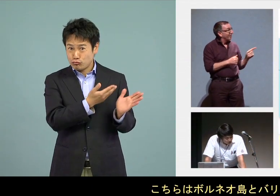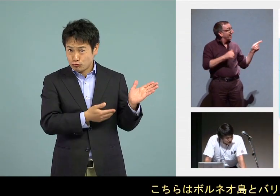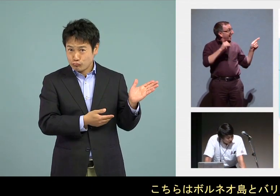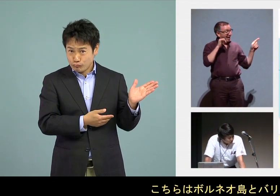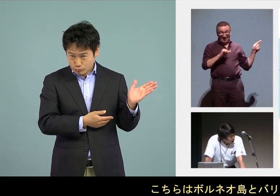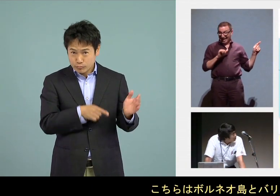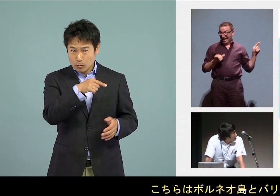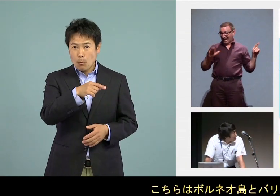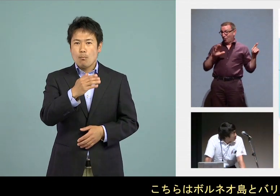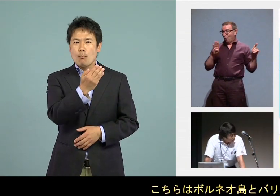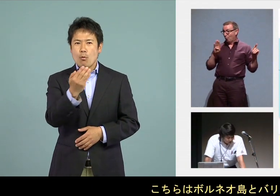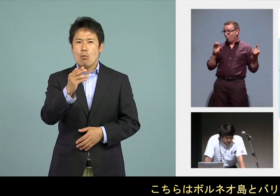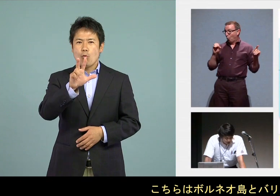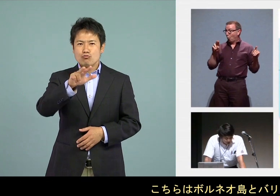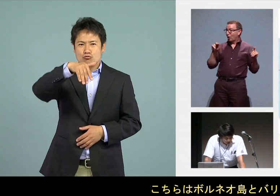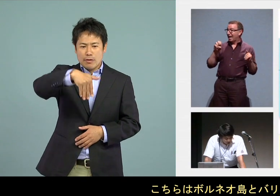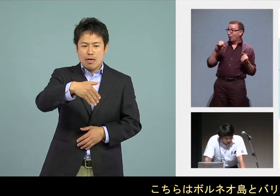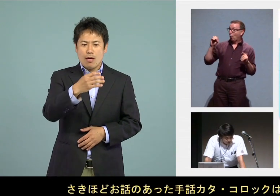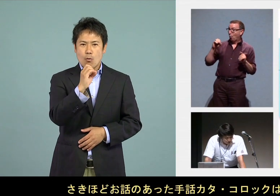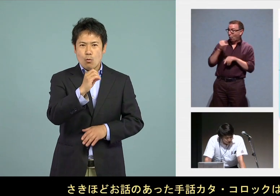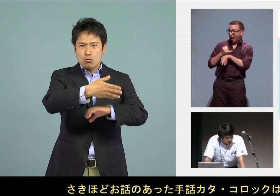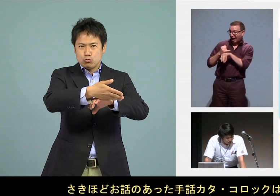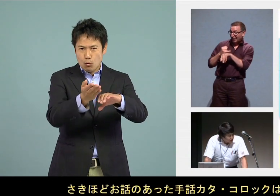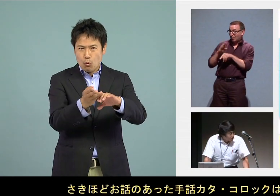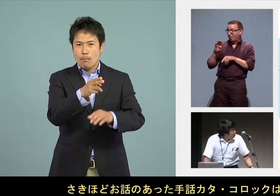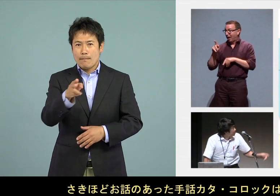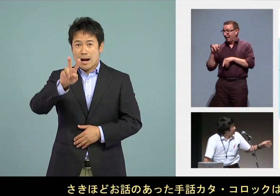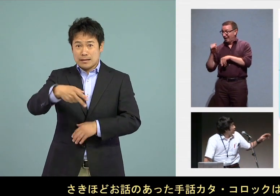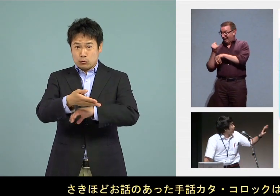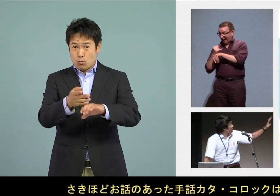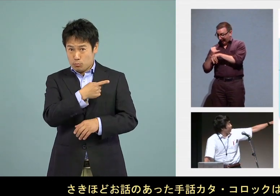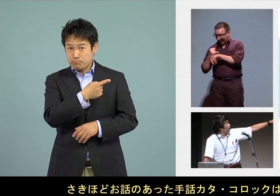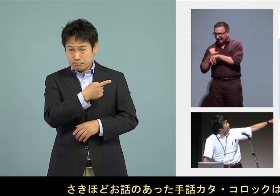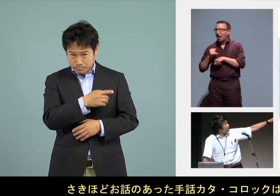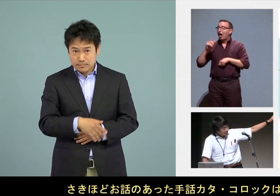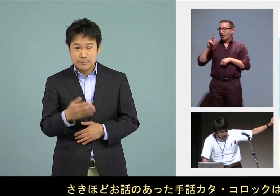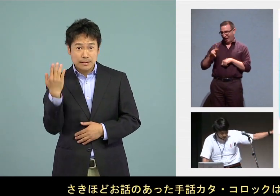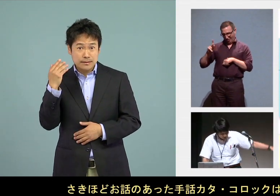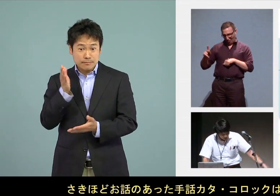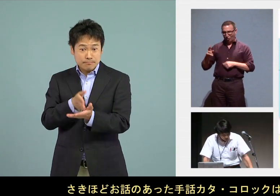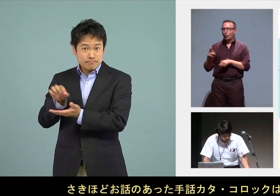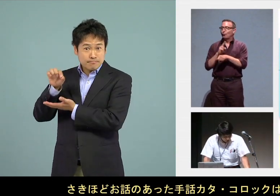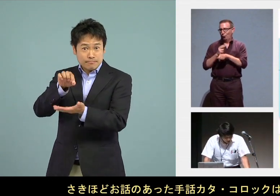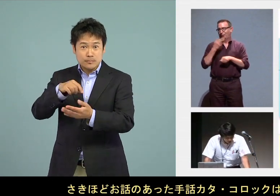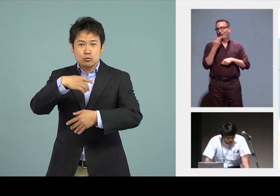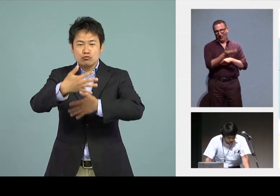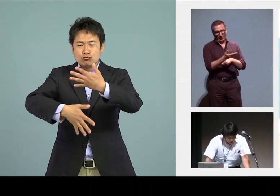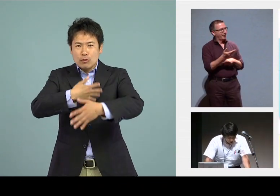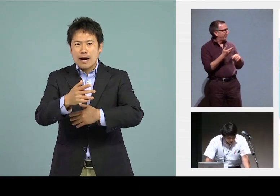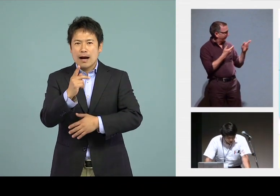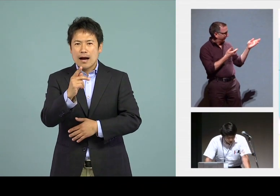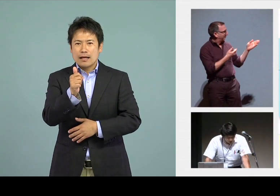Borneo Island and Bali Island. Katakolok is used in Bali, and